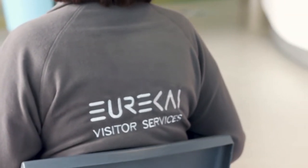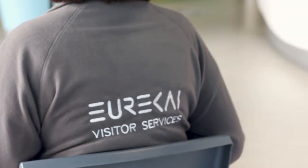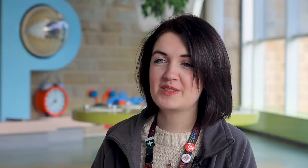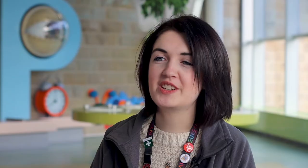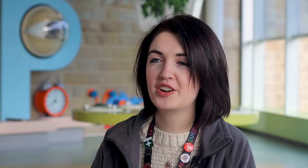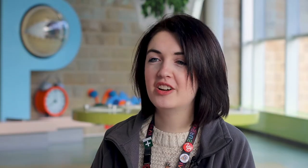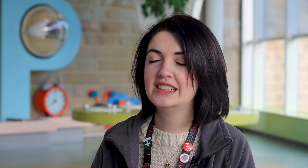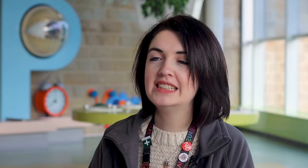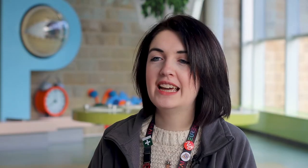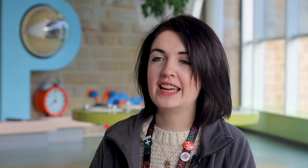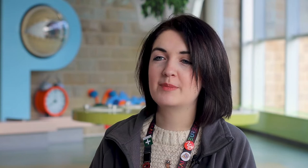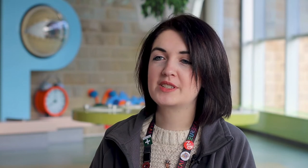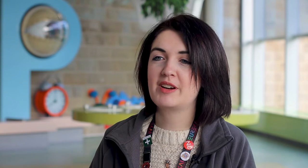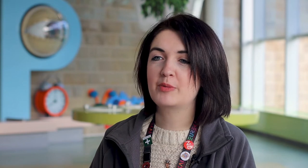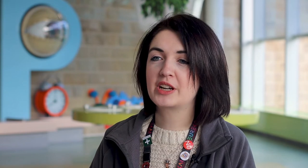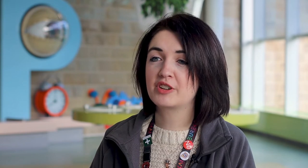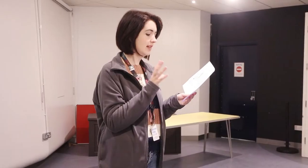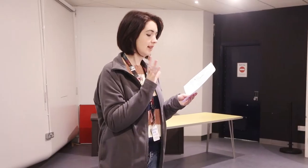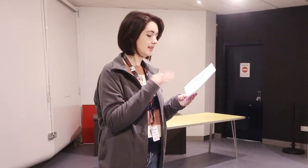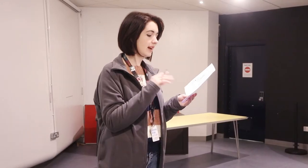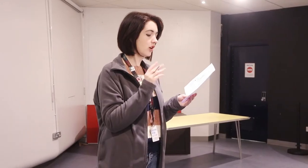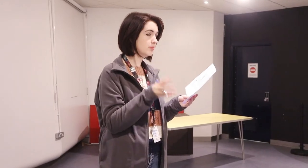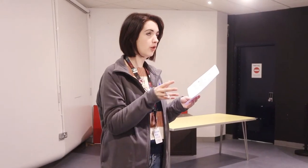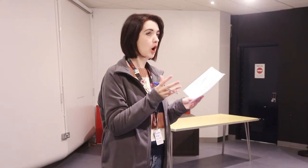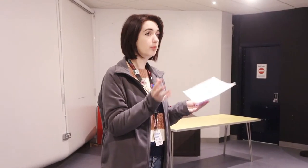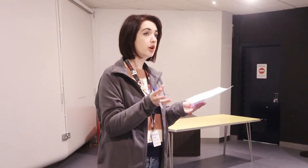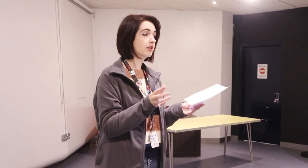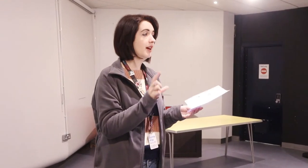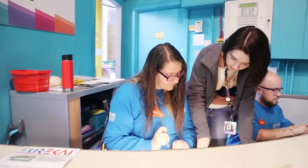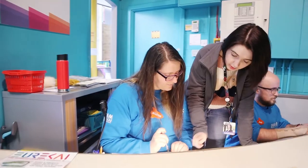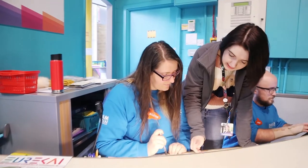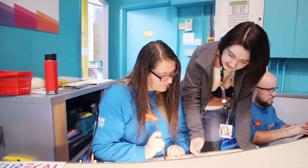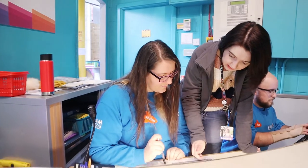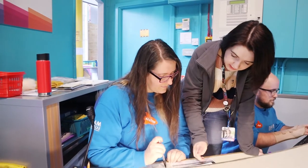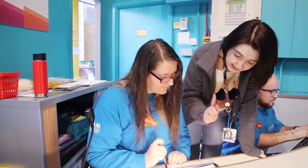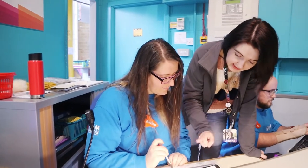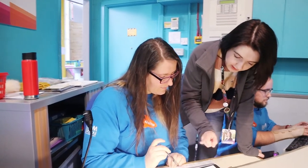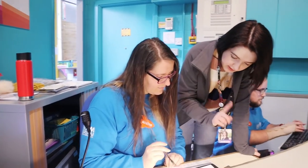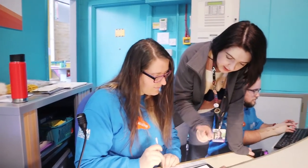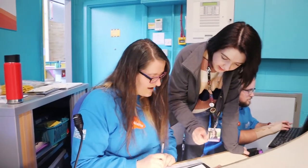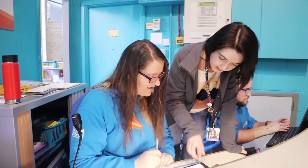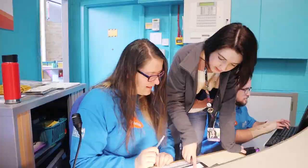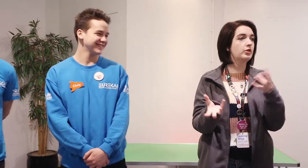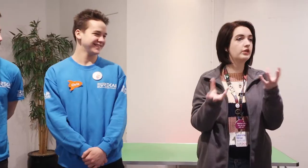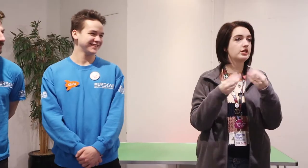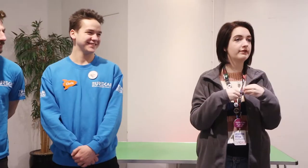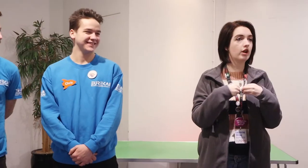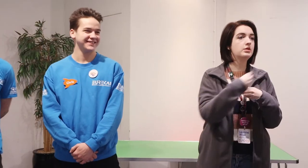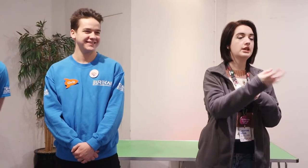VSAMs for short. So I work front of house with the enablers and manage the team that we have here in the museum. I also